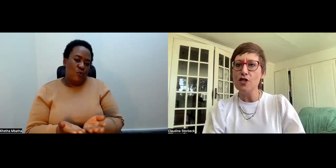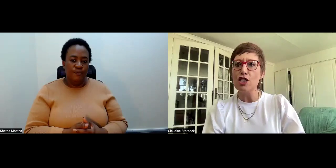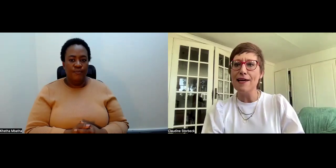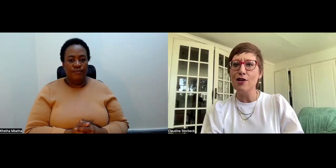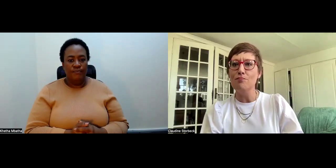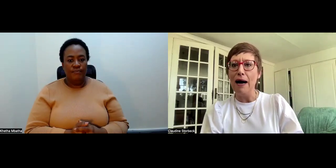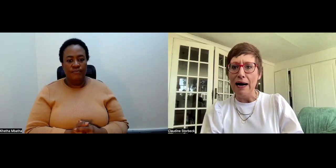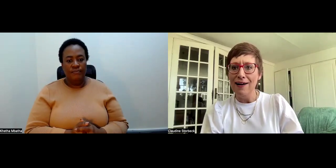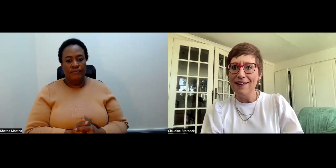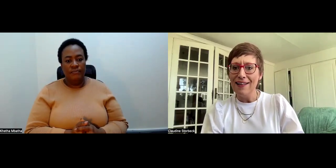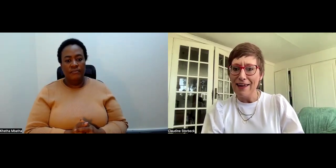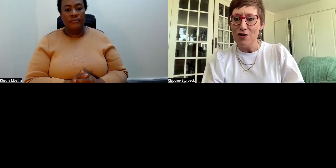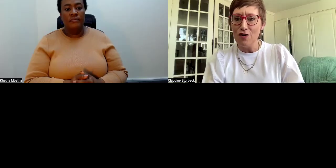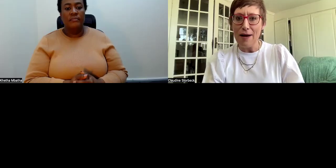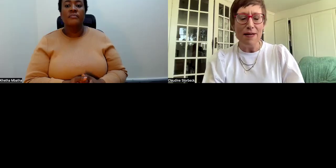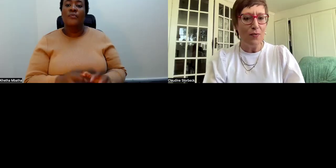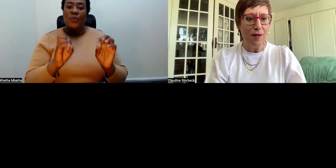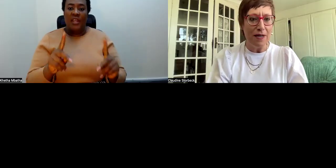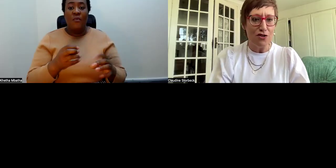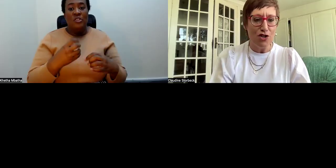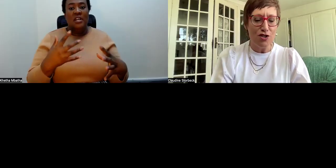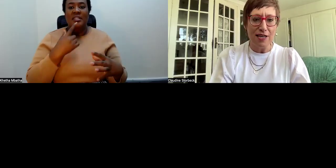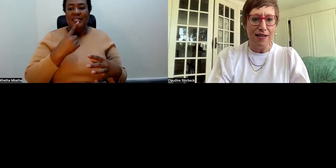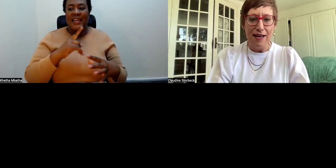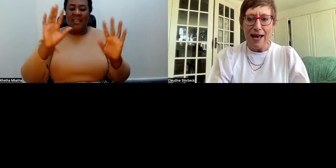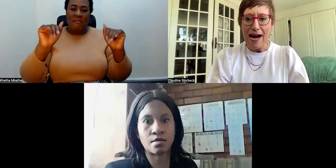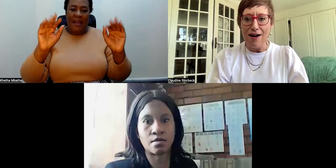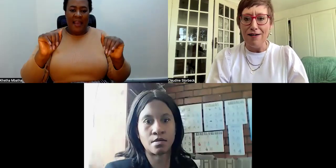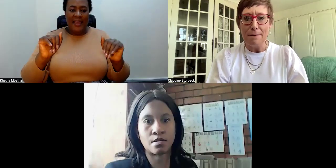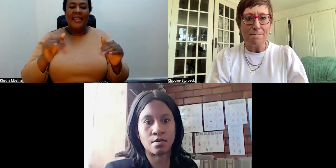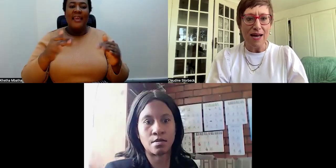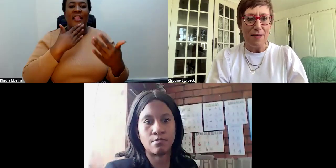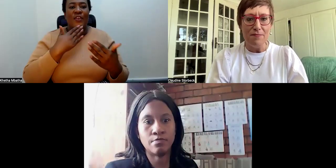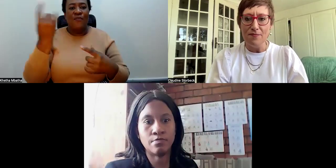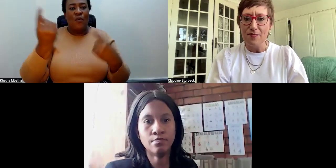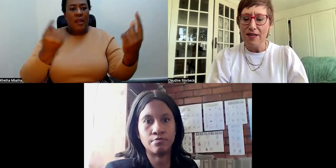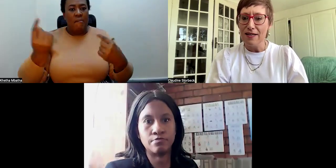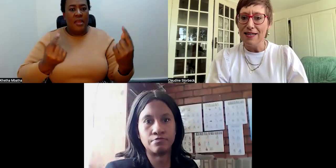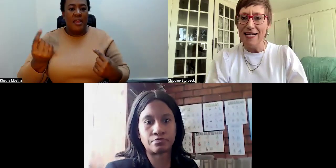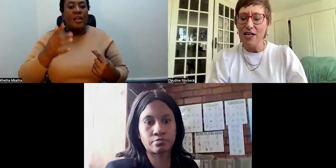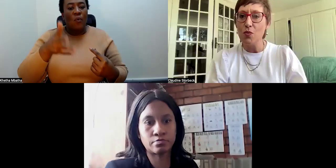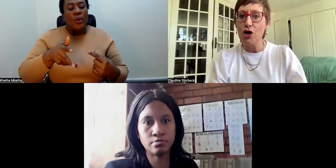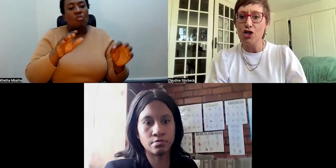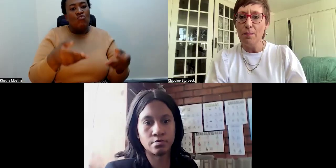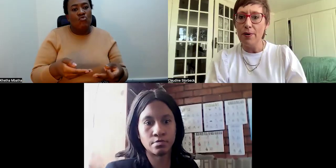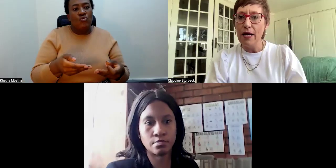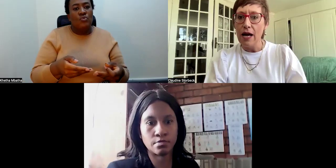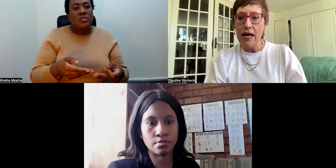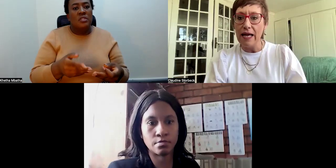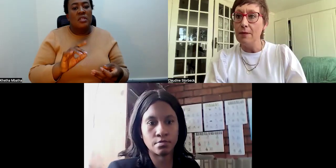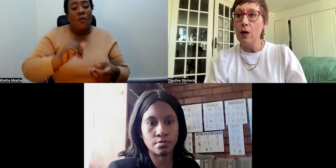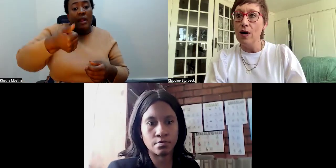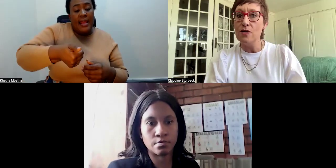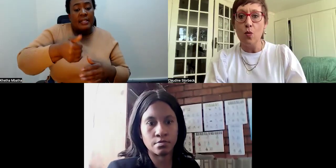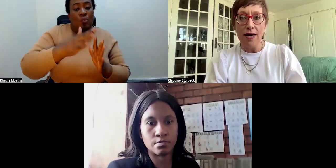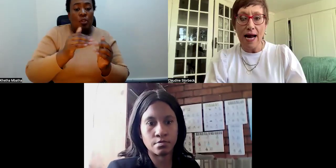So as we start saying goodbye, thank you for coming. We'll be introducing our next workshop, and